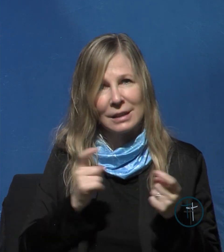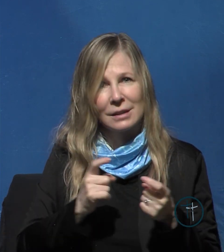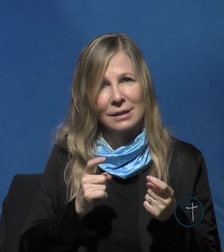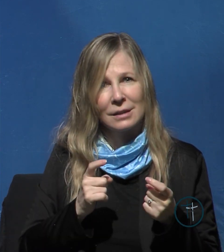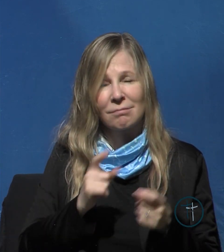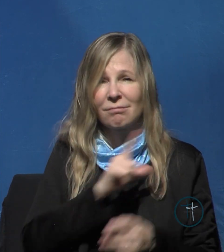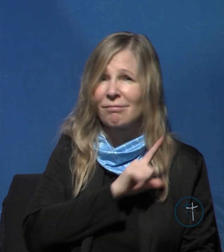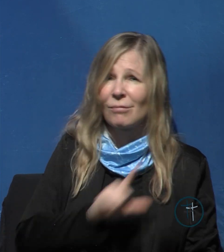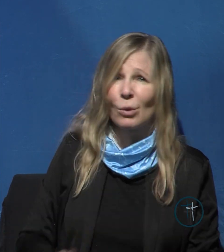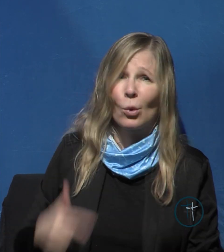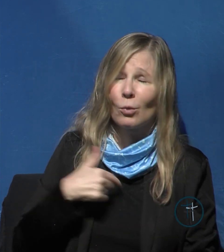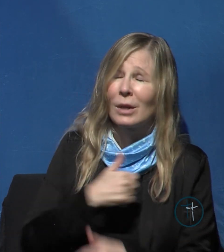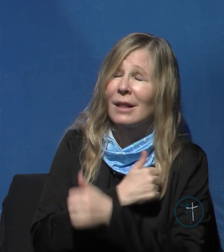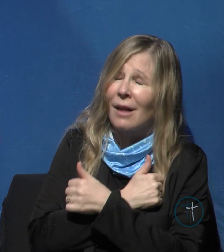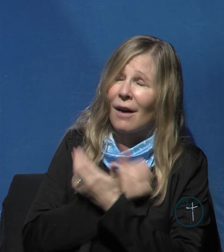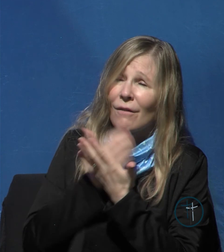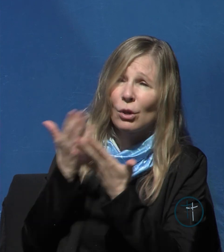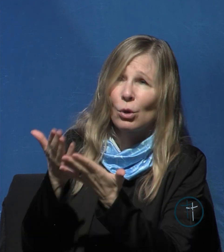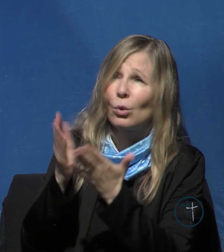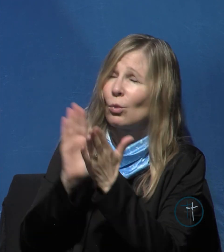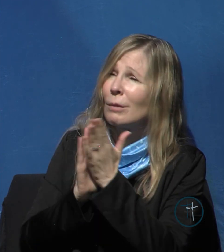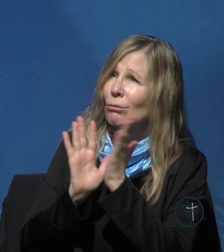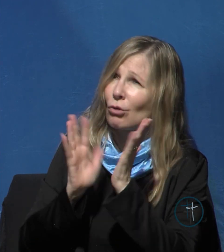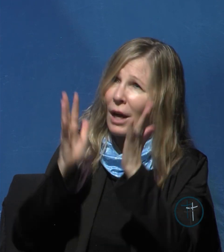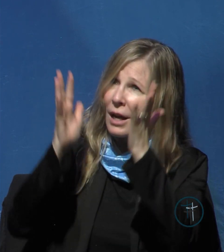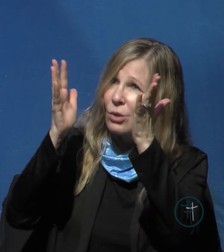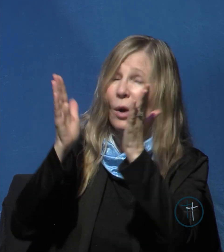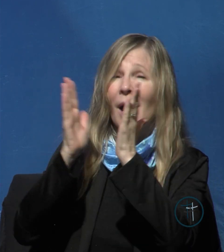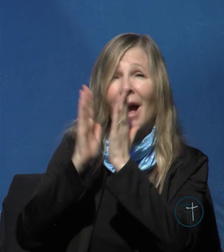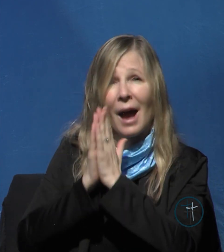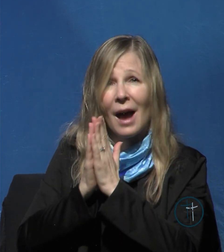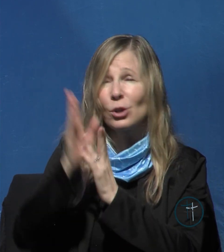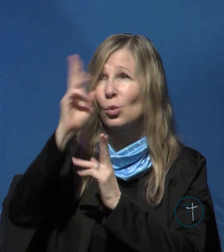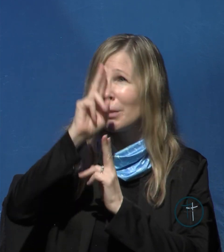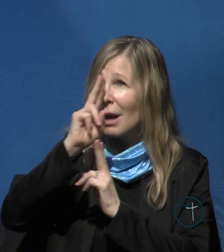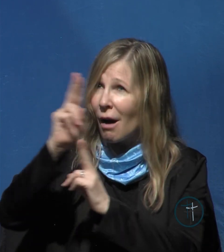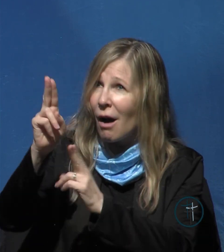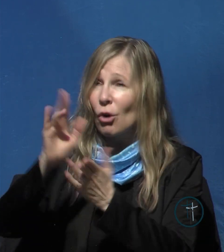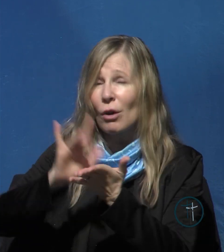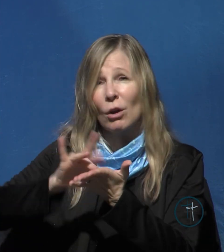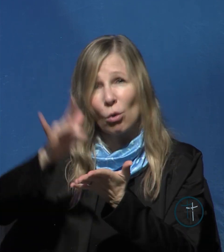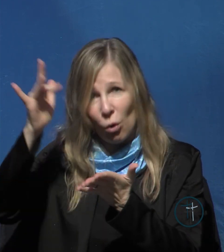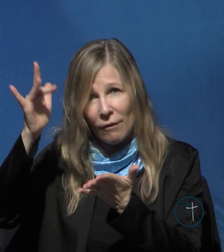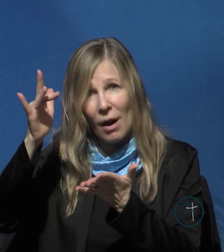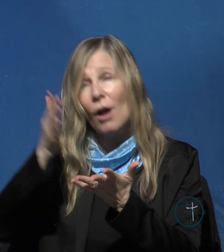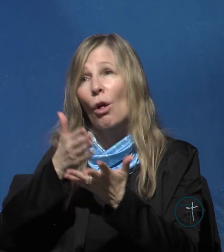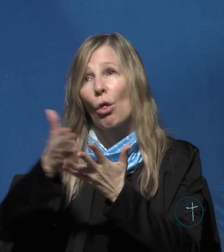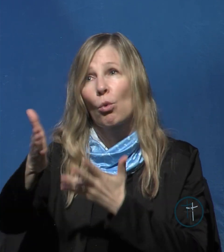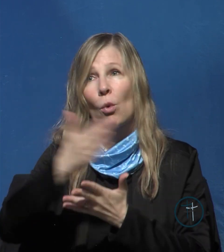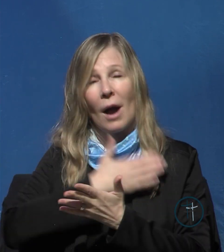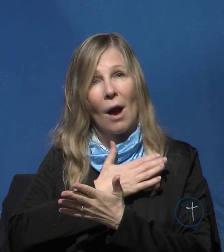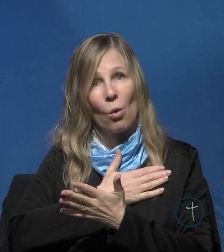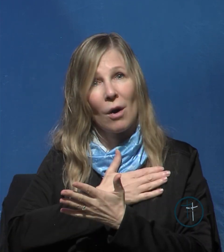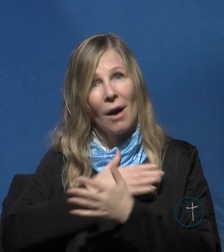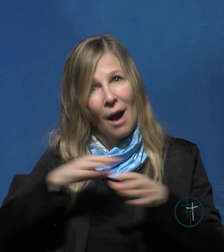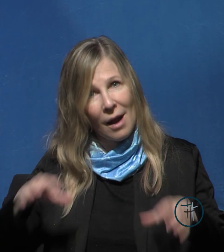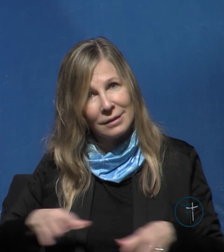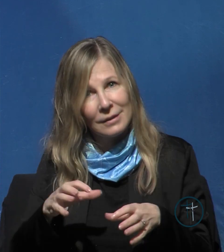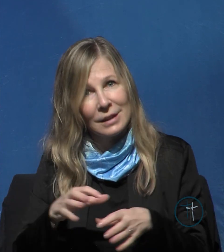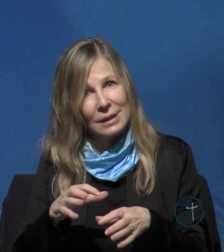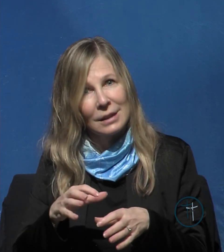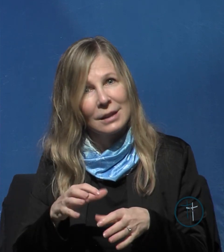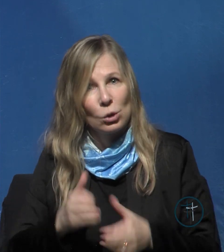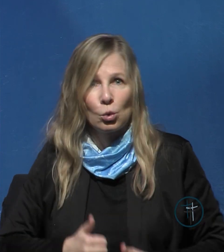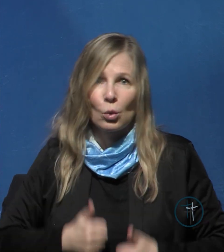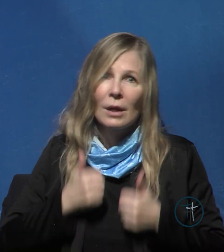Lord, we love you. We praise you, and we ask that you will be honored and glorified by our attempts